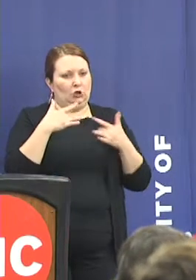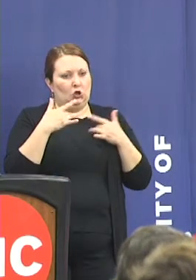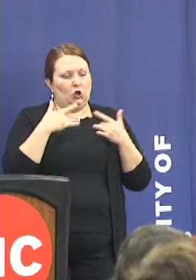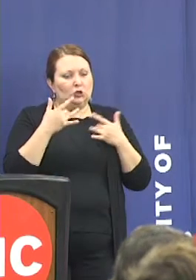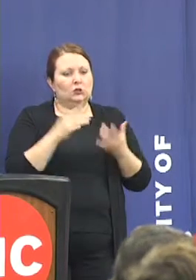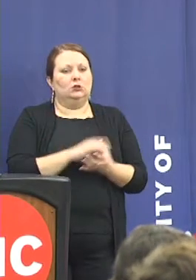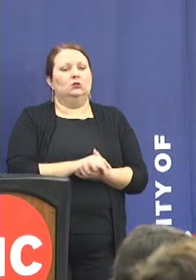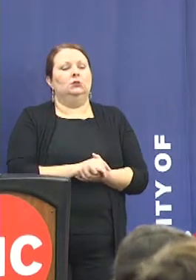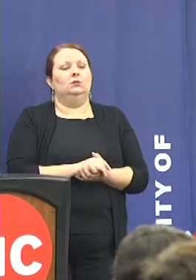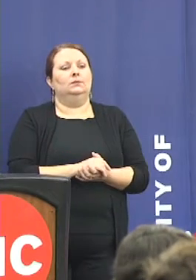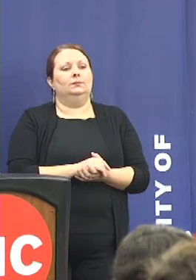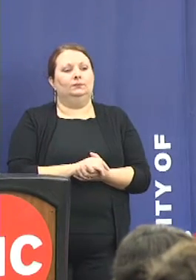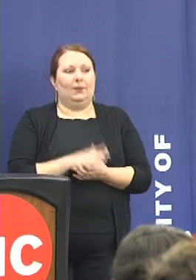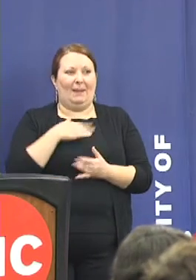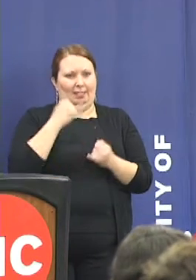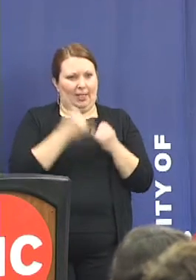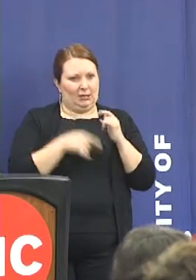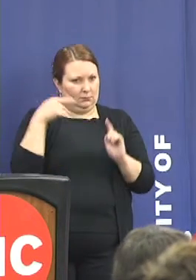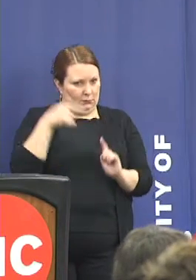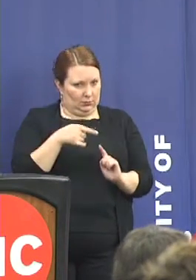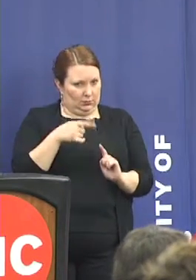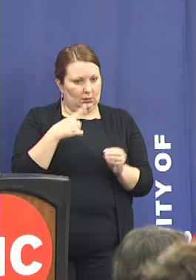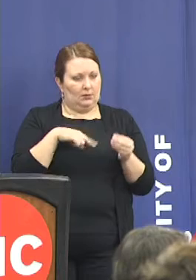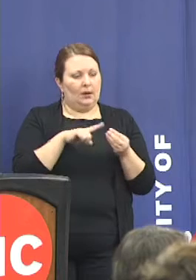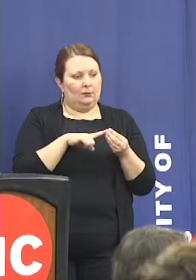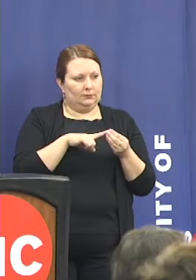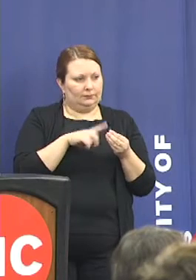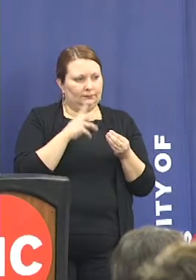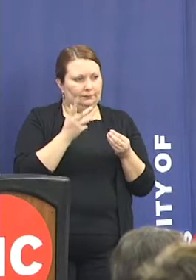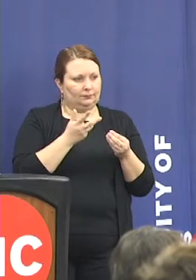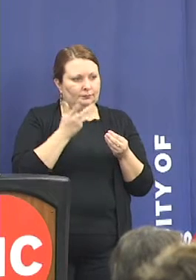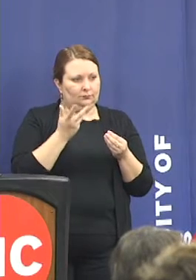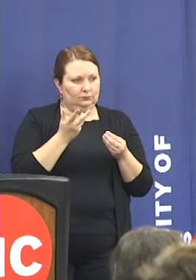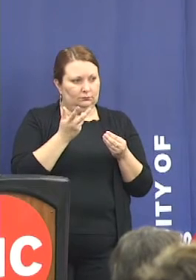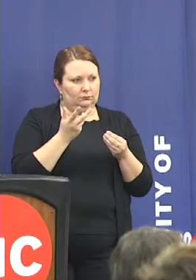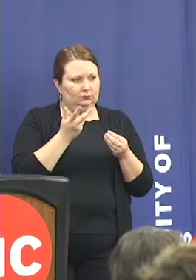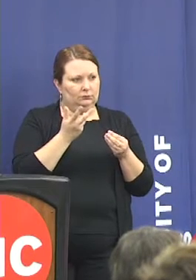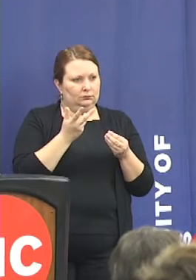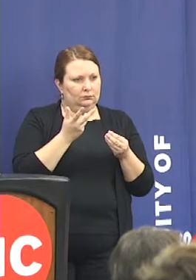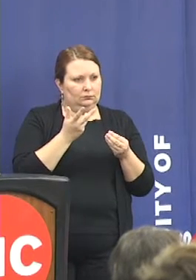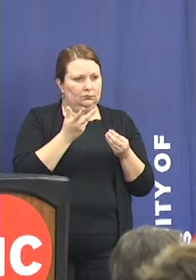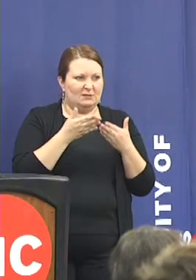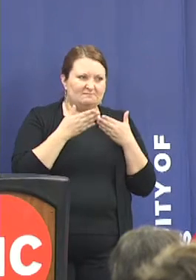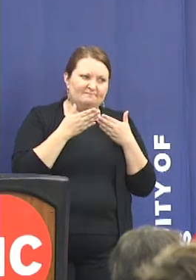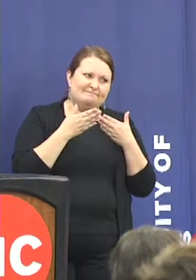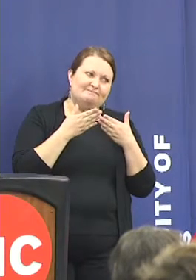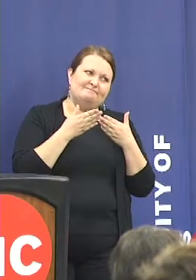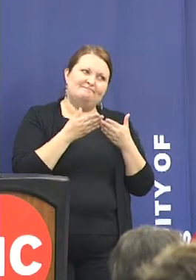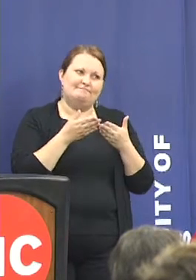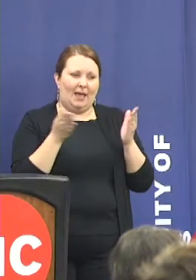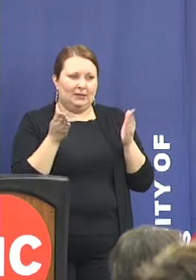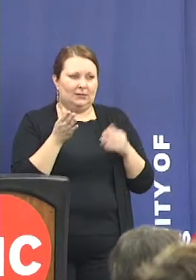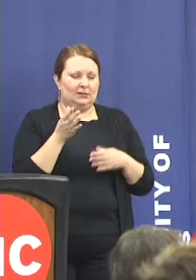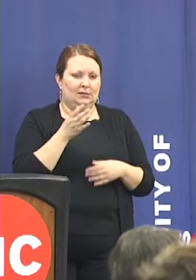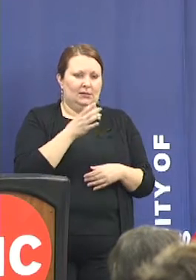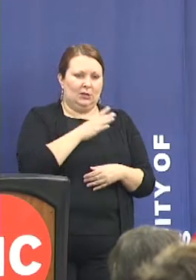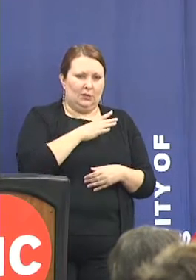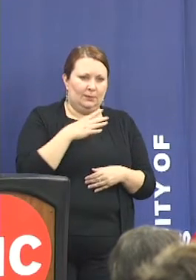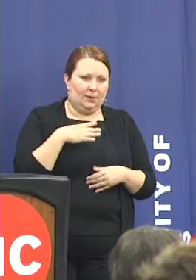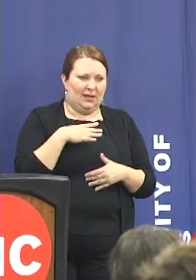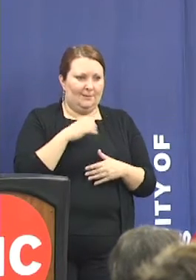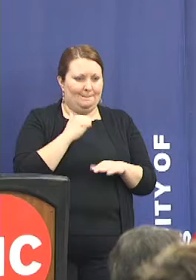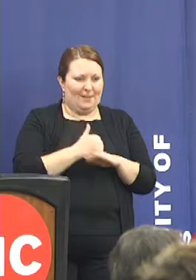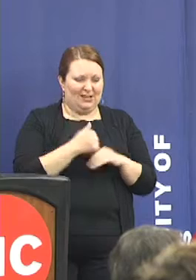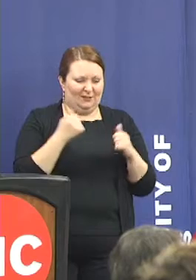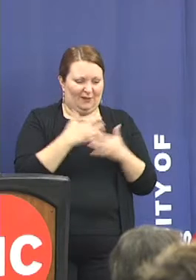concern here is the, and this is my last point, is about the mass community-based fear that I write about